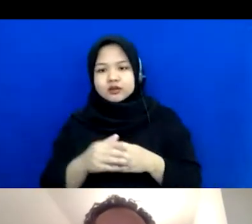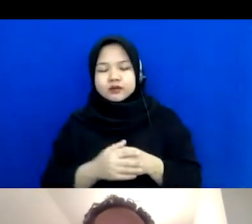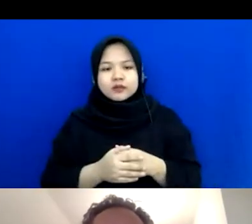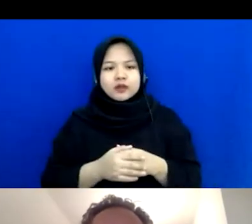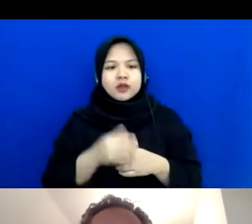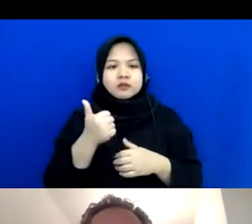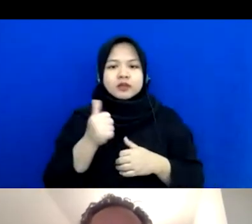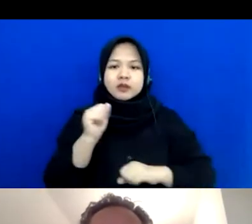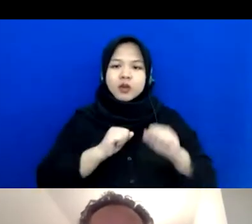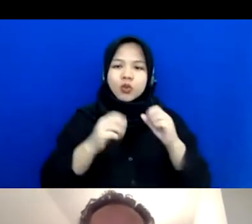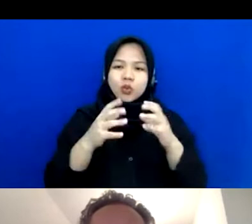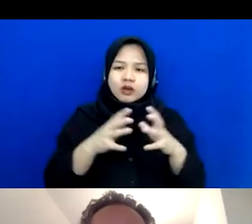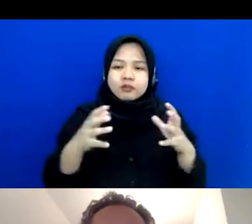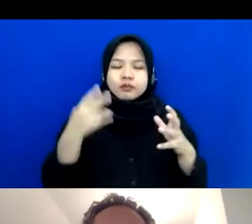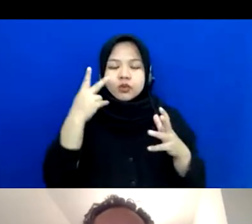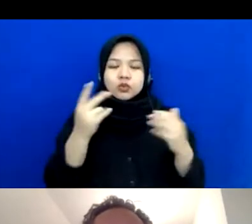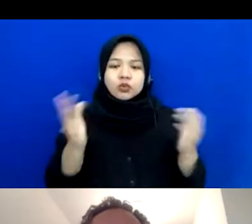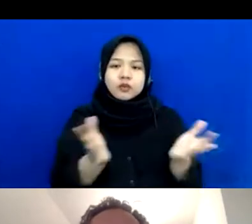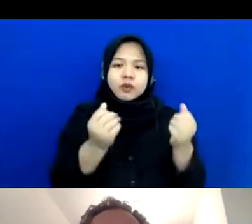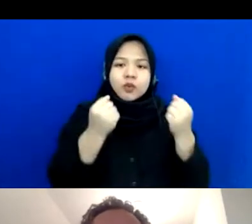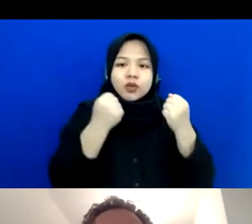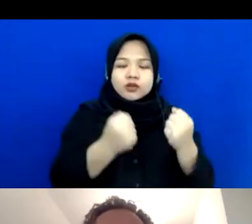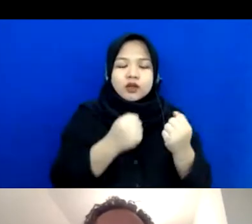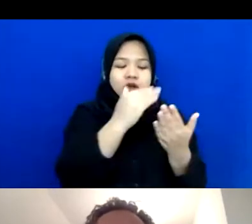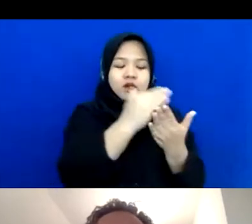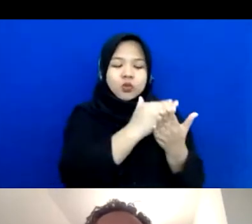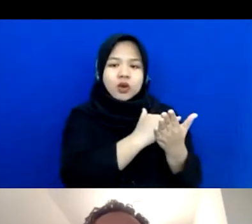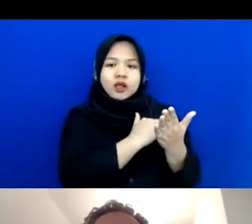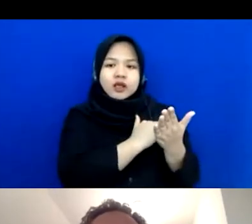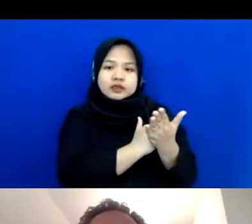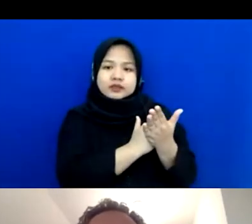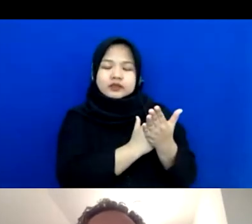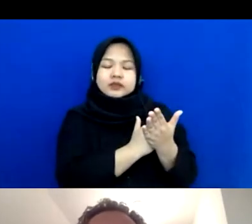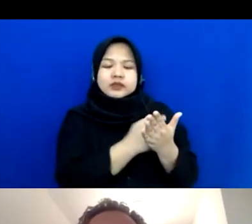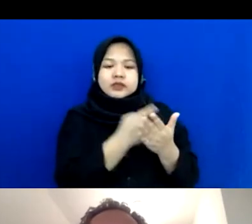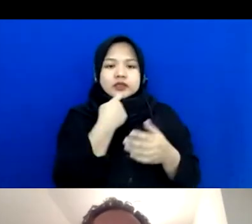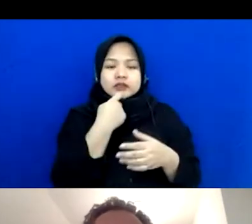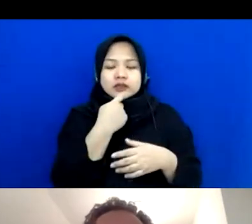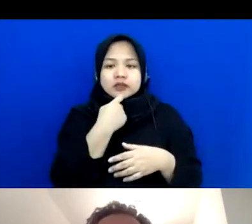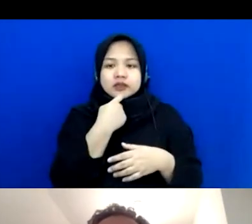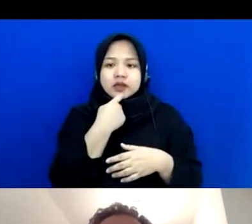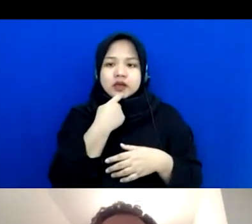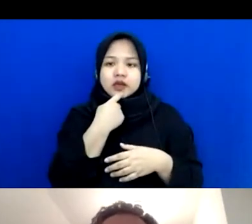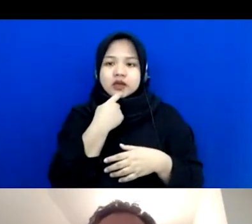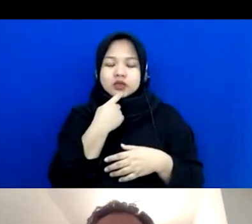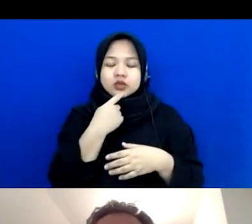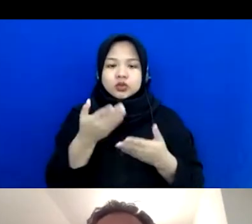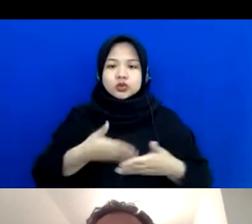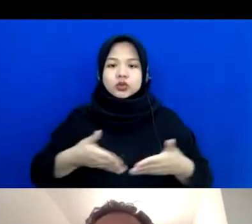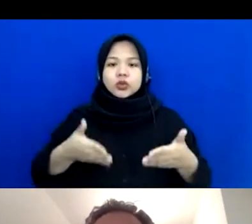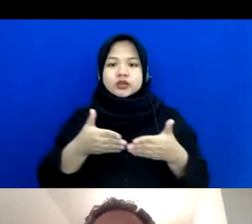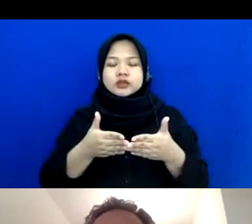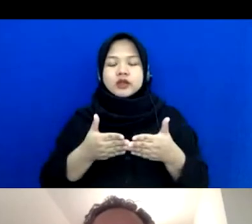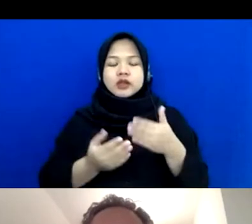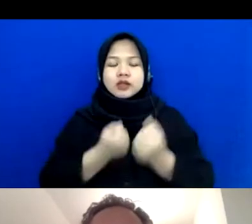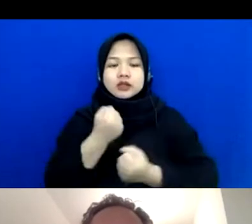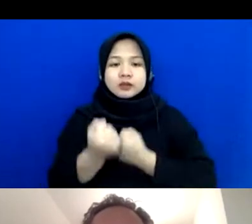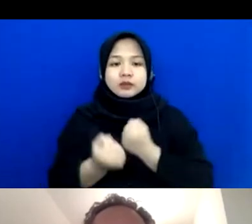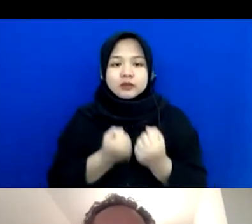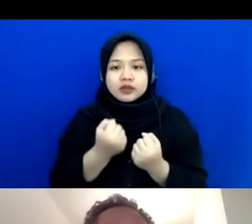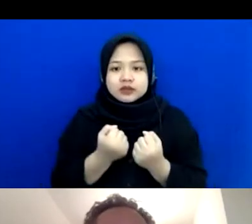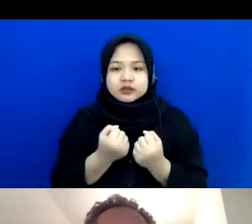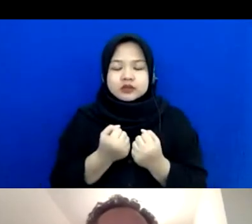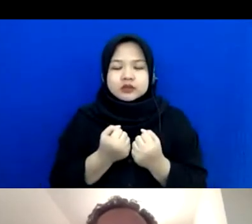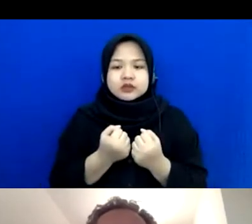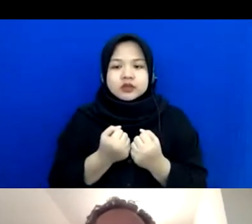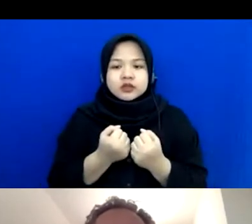more to strengthen the national regulatory frameworks related to both social enterprises, so the way